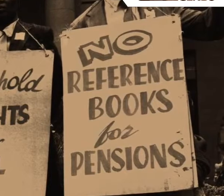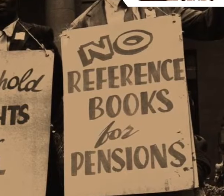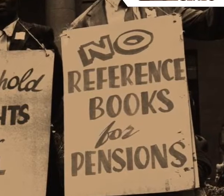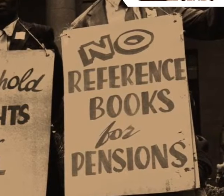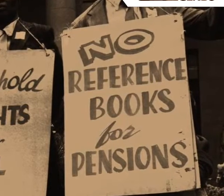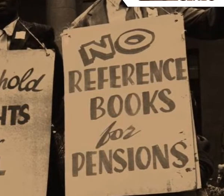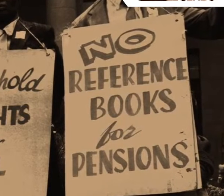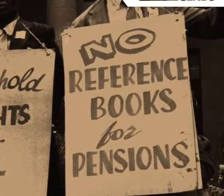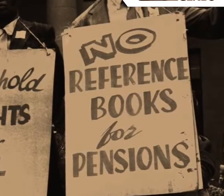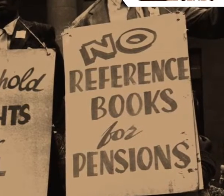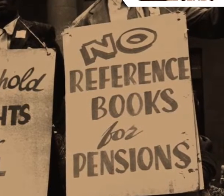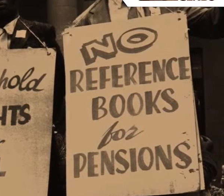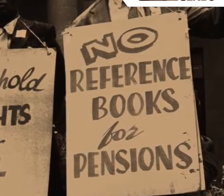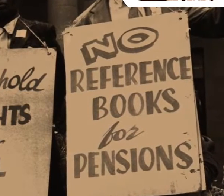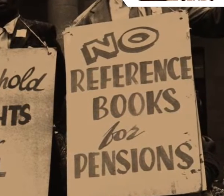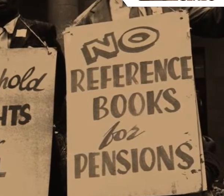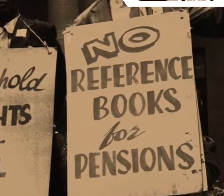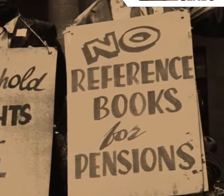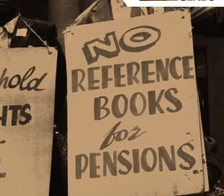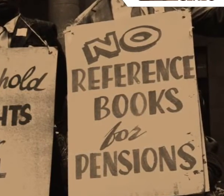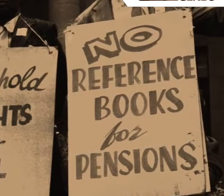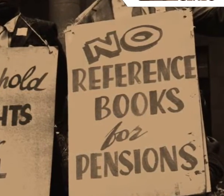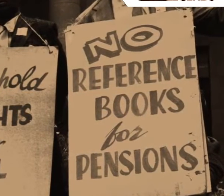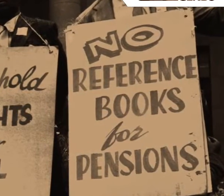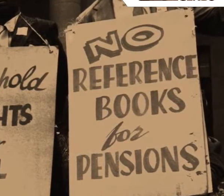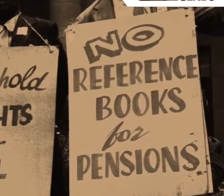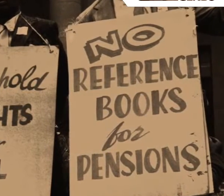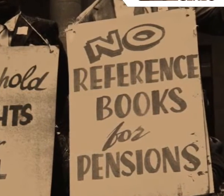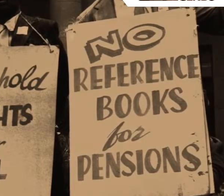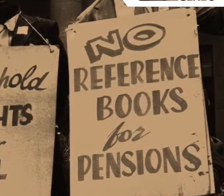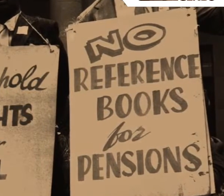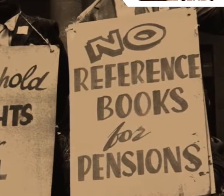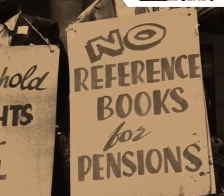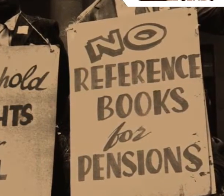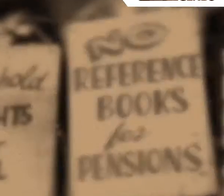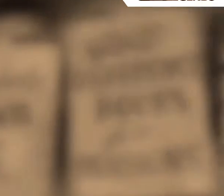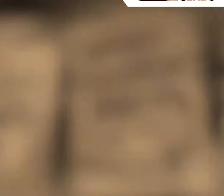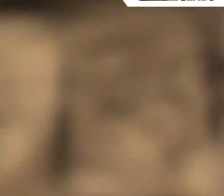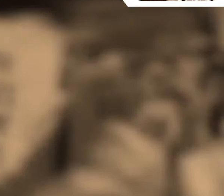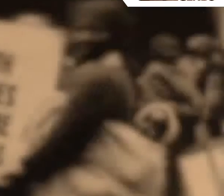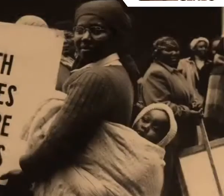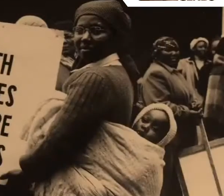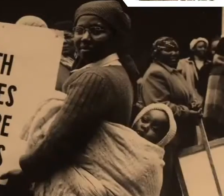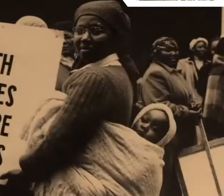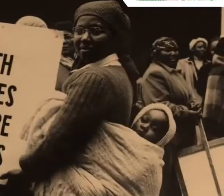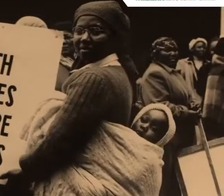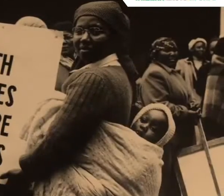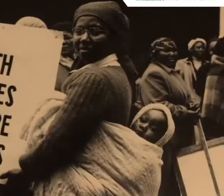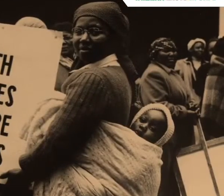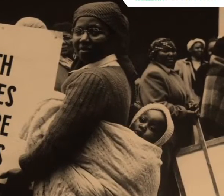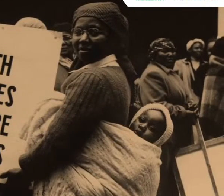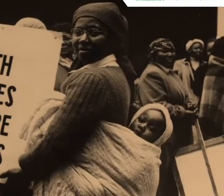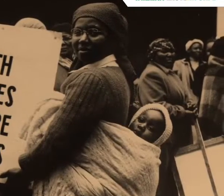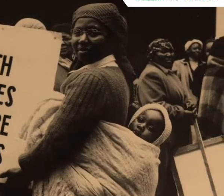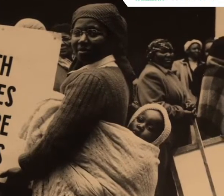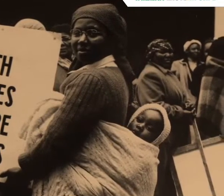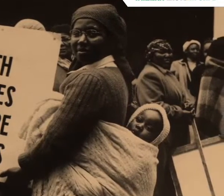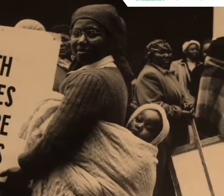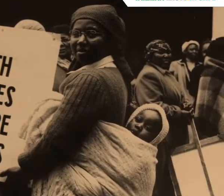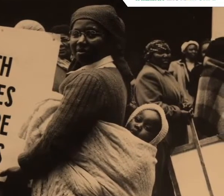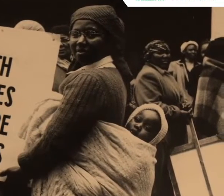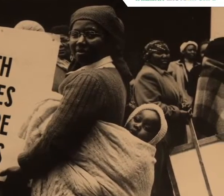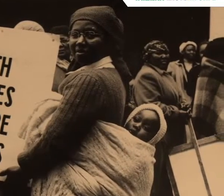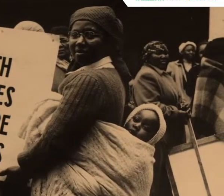delegates who attended the National FEDSAW Conference. Fluent in English, Afrikaans, and isiXhosa,